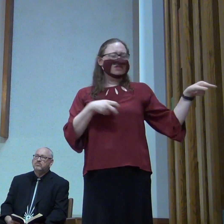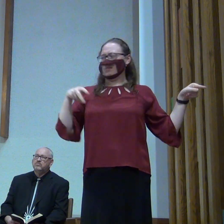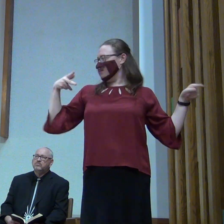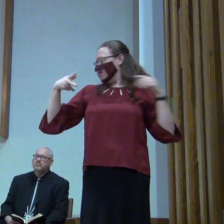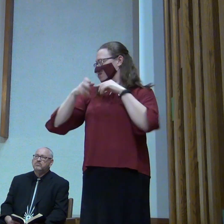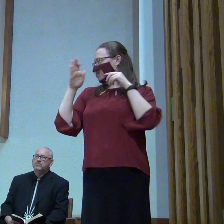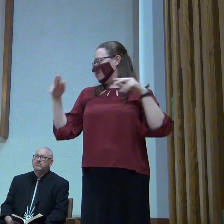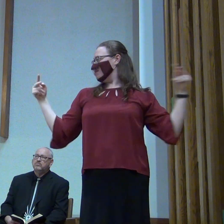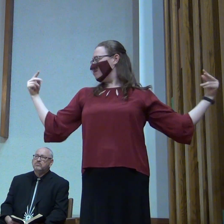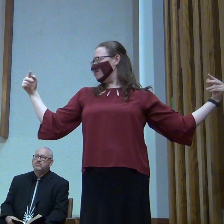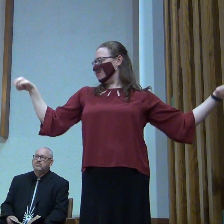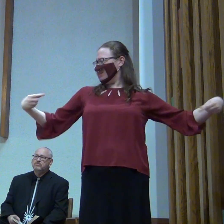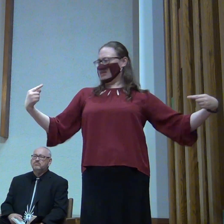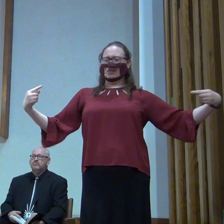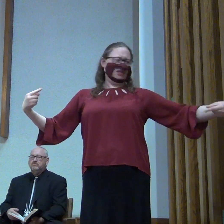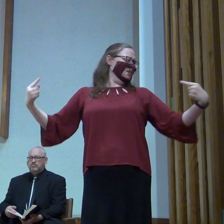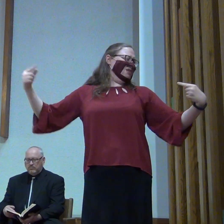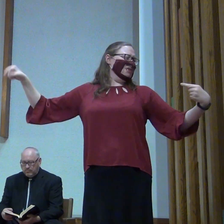insults on him.